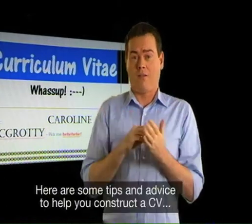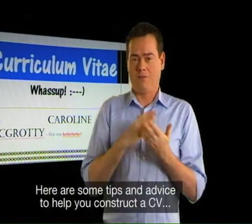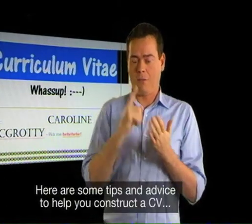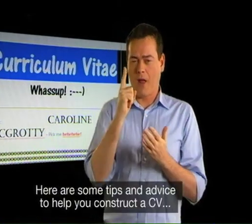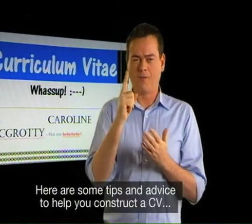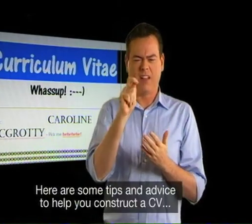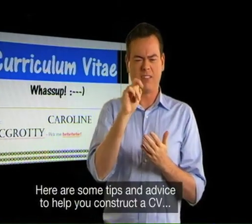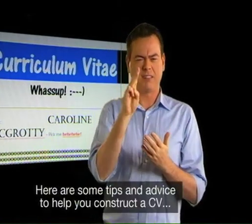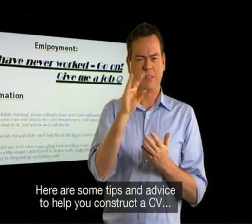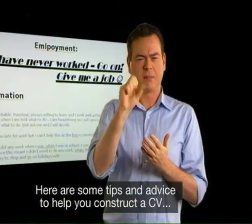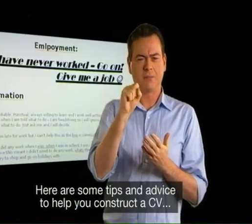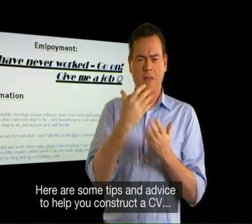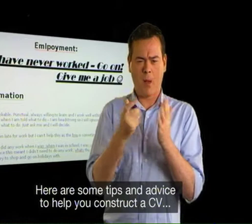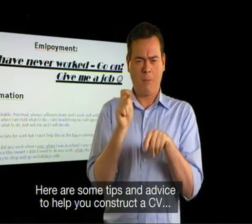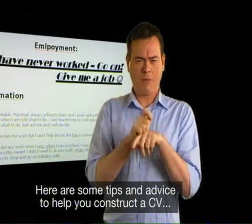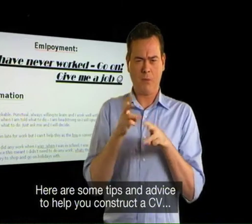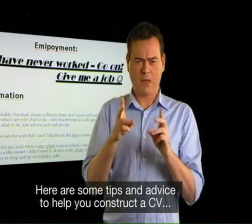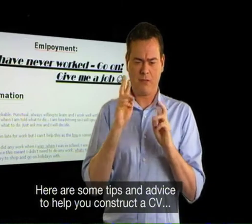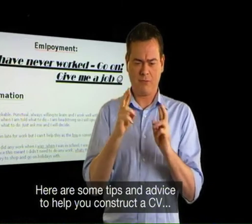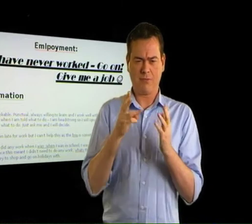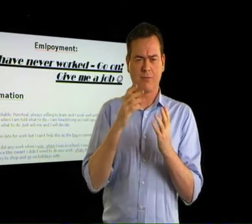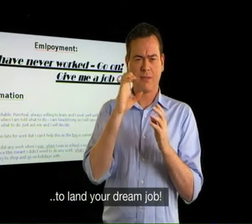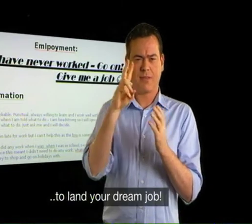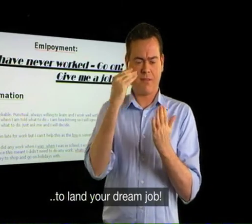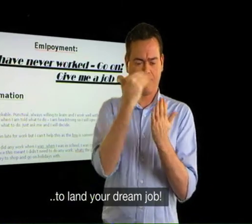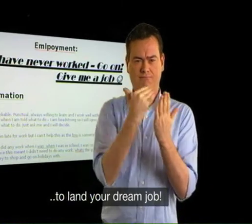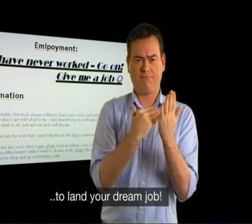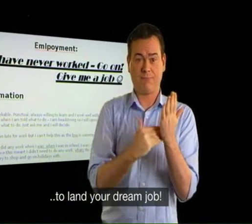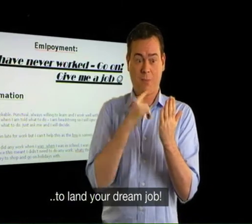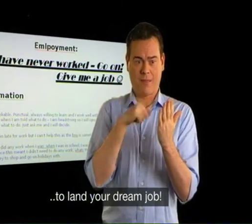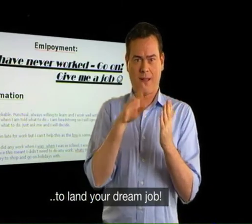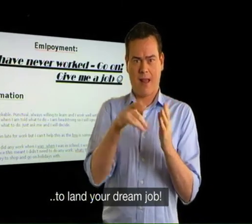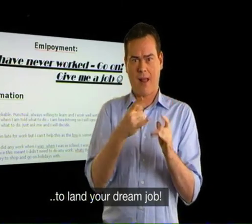Here are some tips and advice to help you construct a CV to land your dream job.